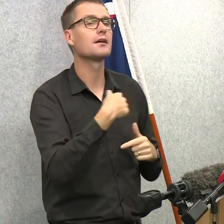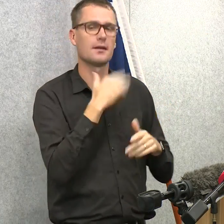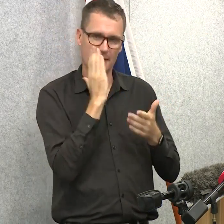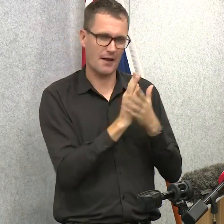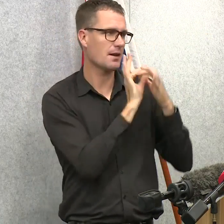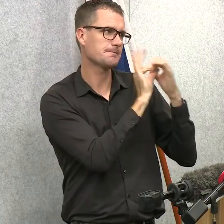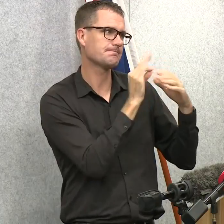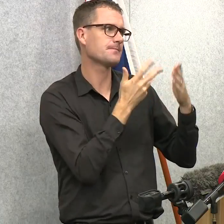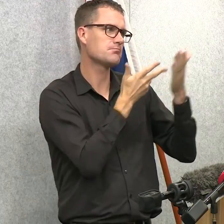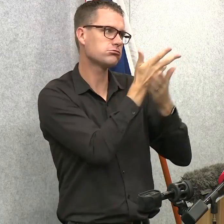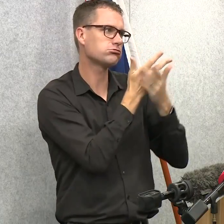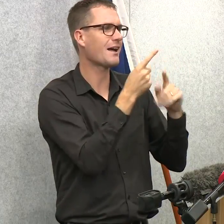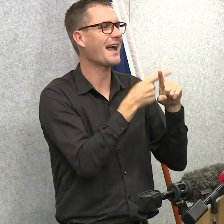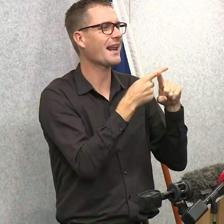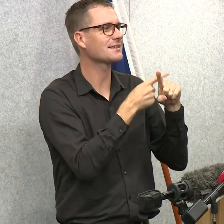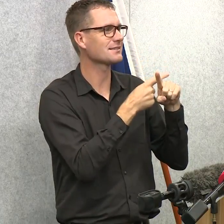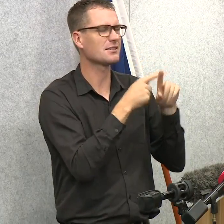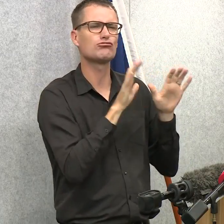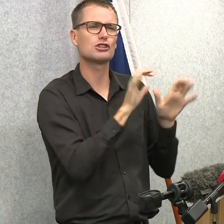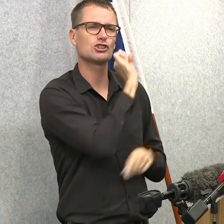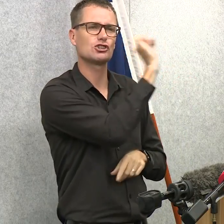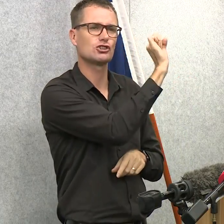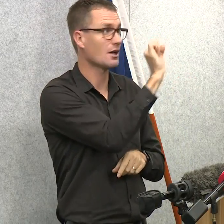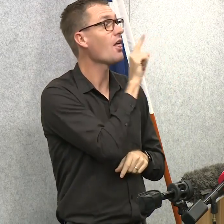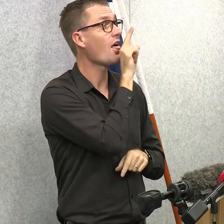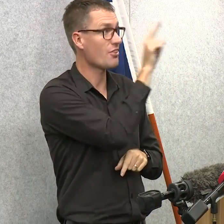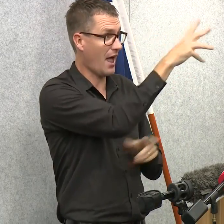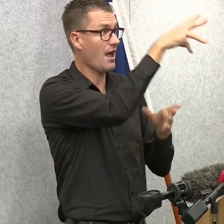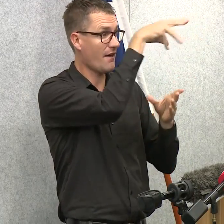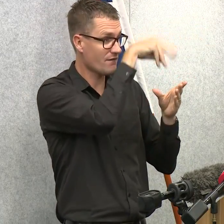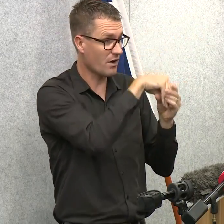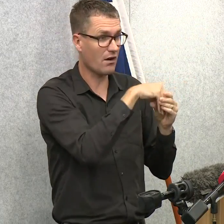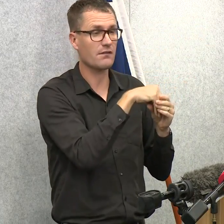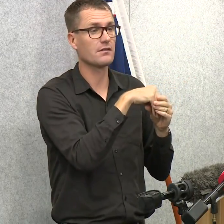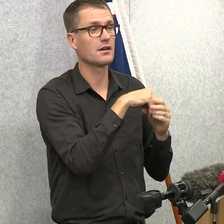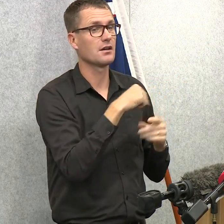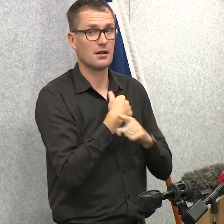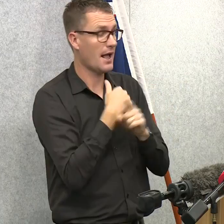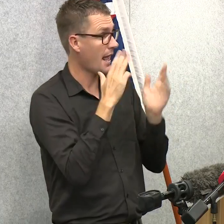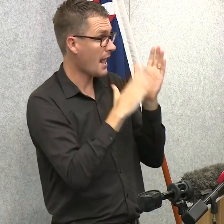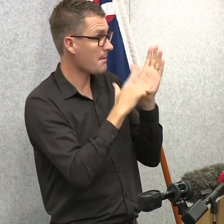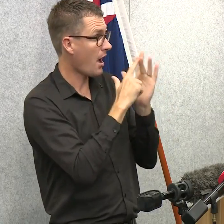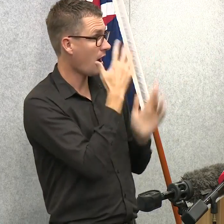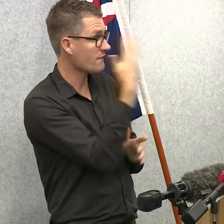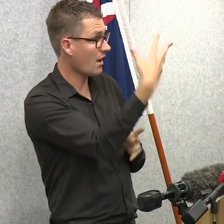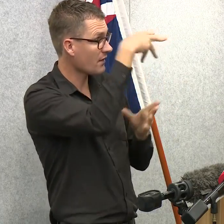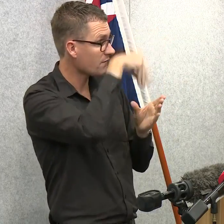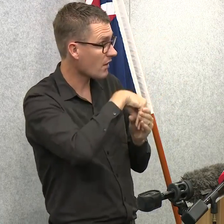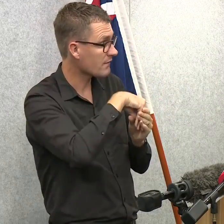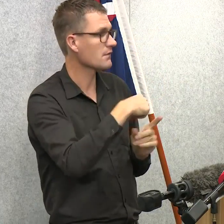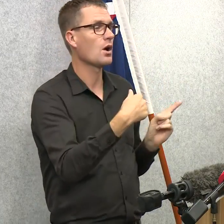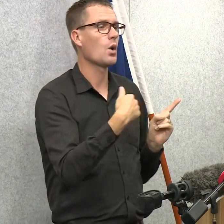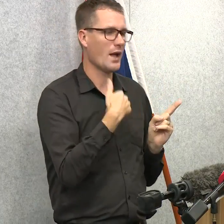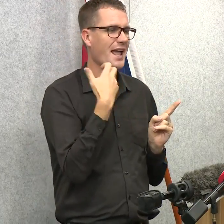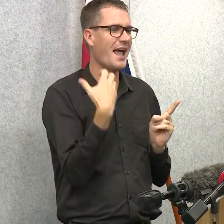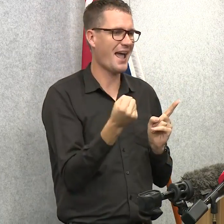there. They're doing their bit. I don't know of... we have an intelligence